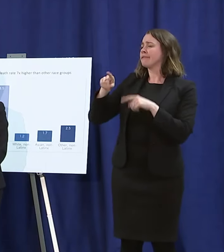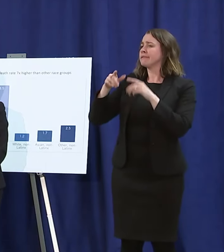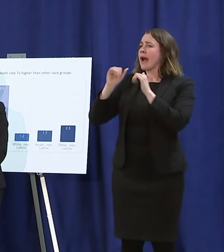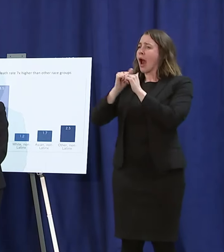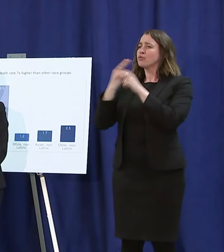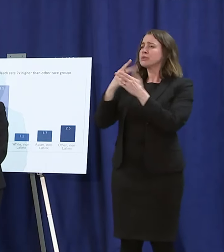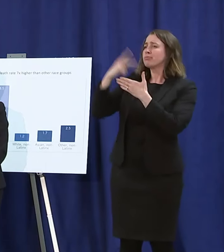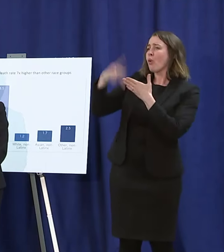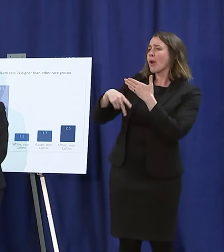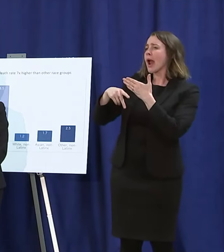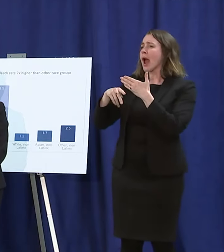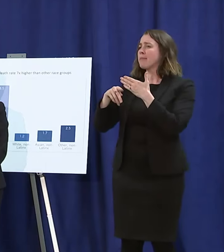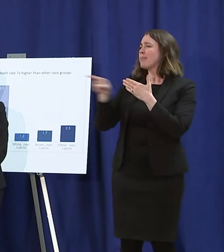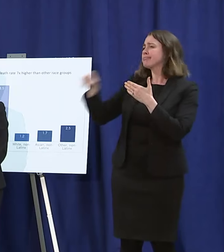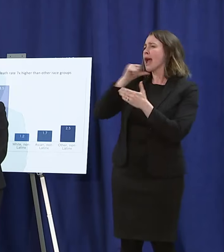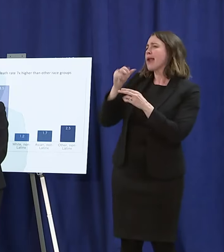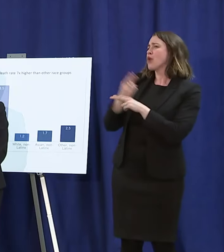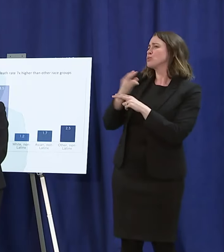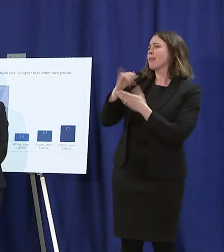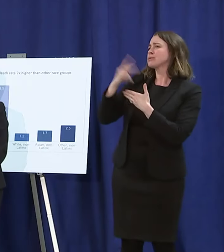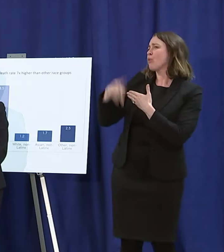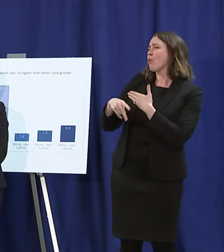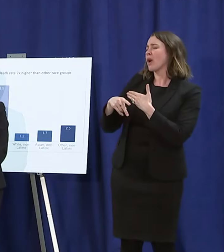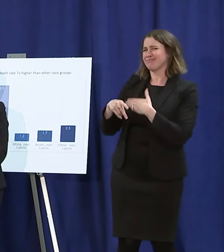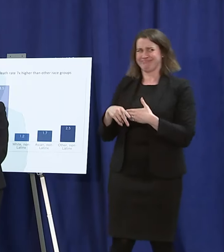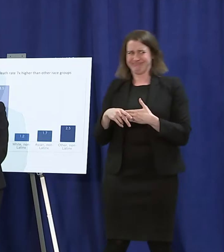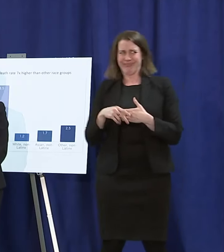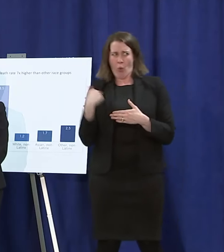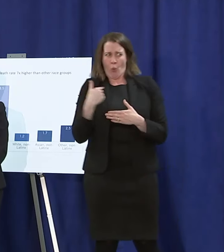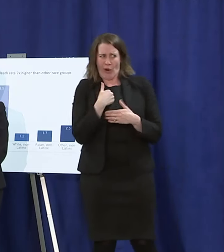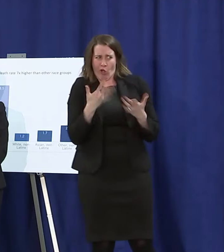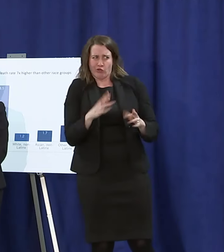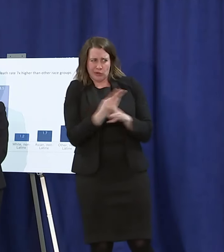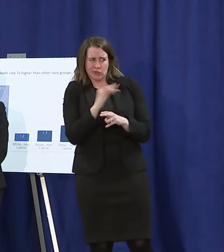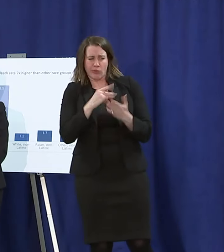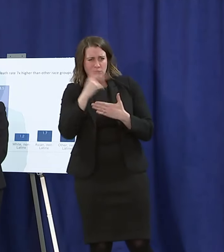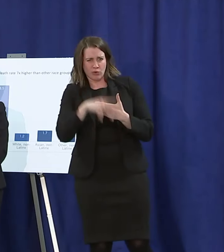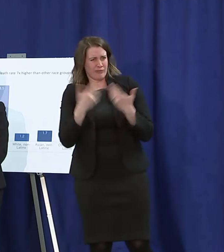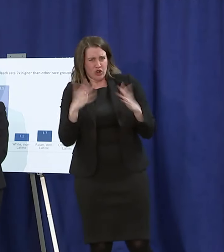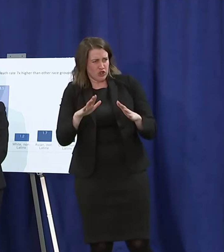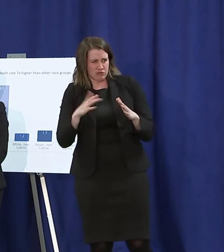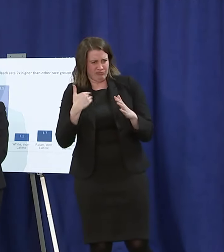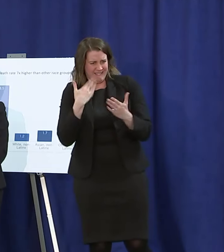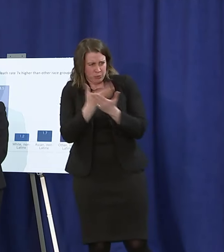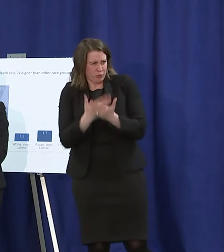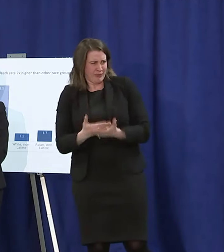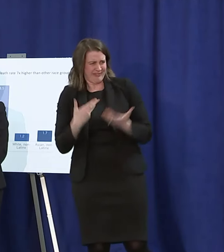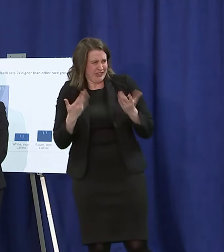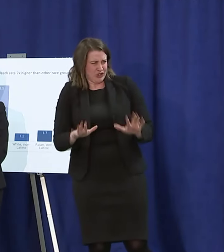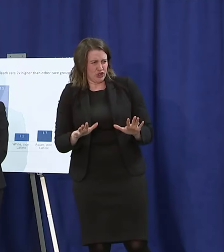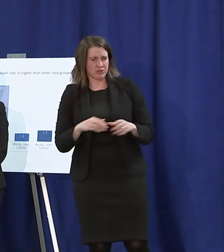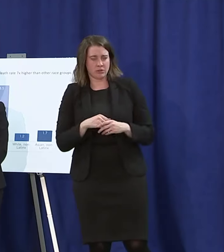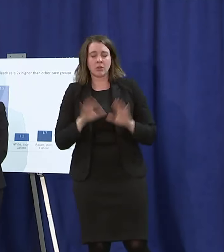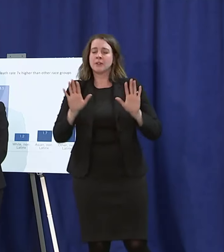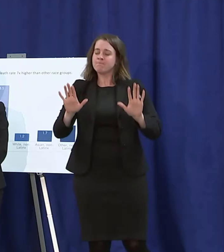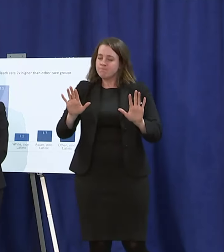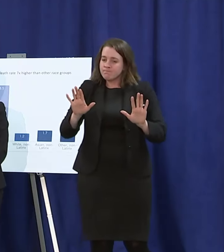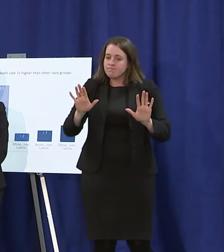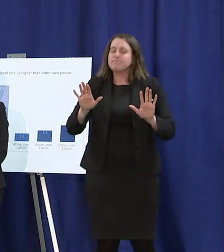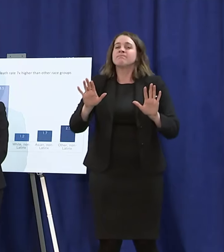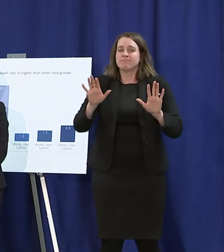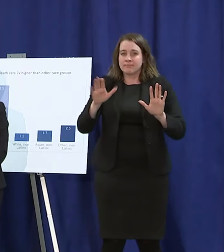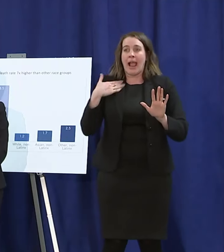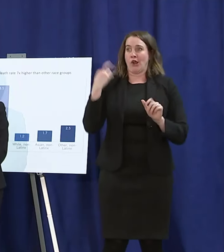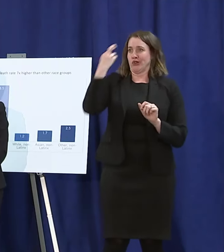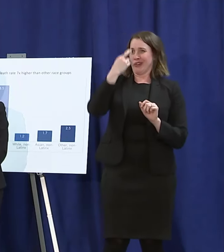couldn't prove that we were using them. Well, we're using them without difficulty in the department. And, you know, I know that everybody is looking